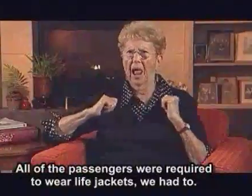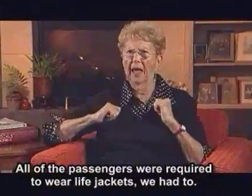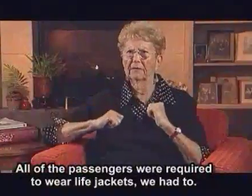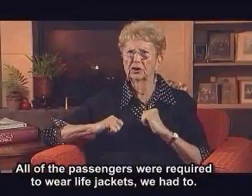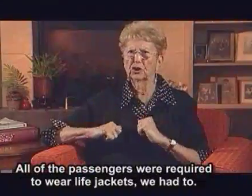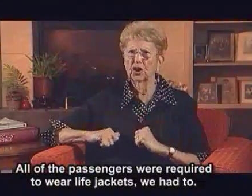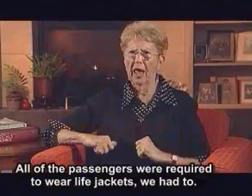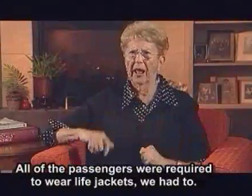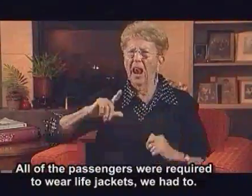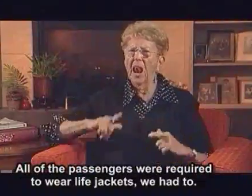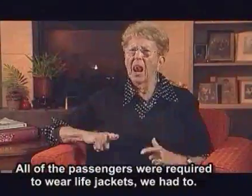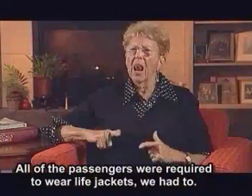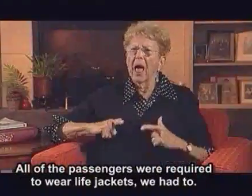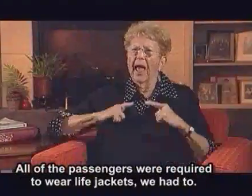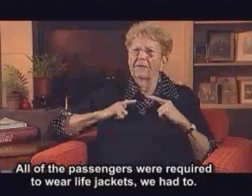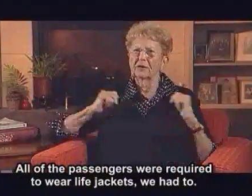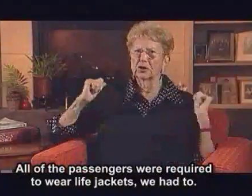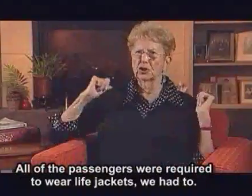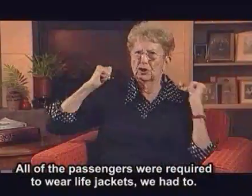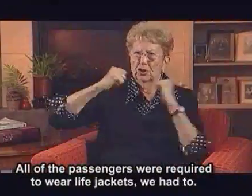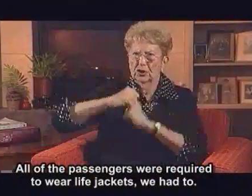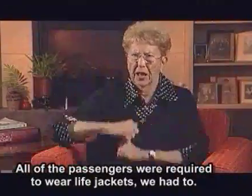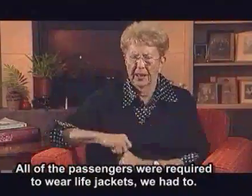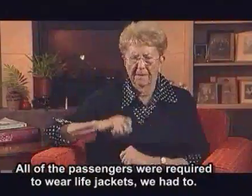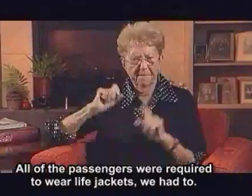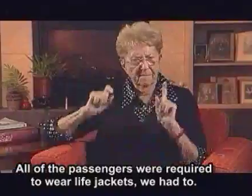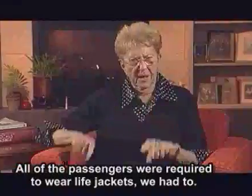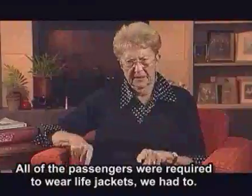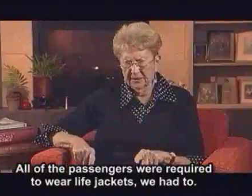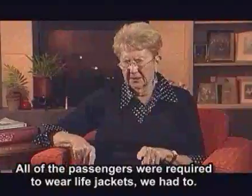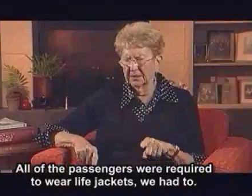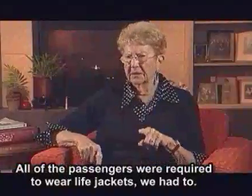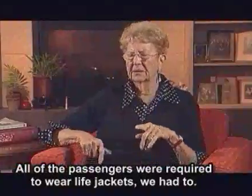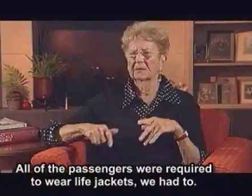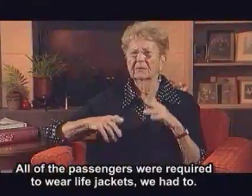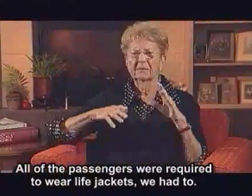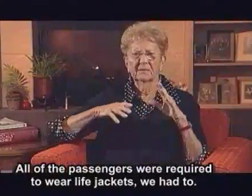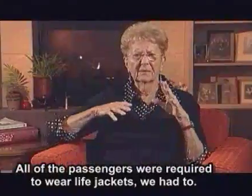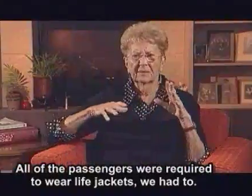All of the passengers were required to wear life jackets. We had to.